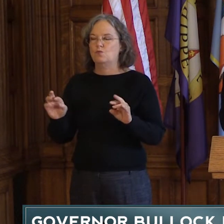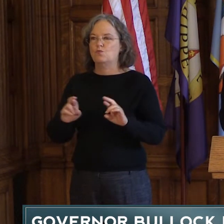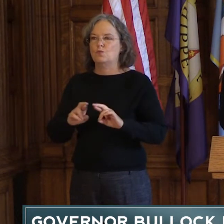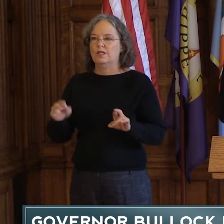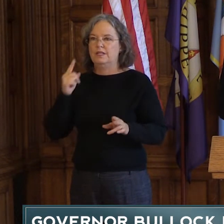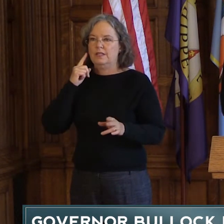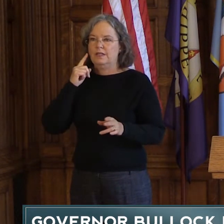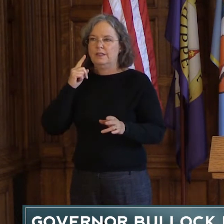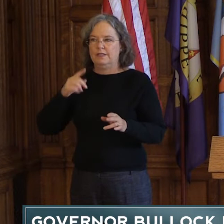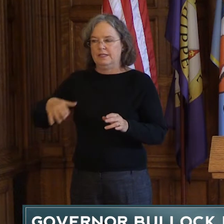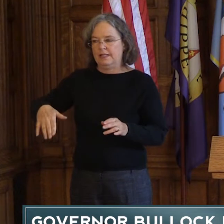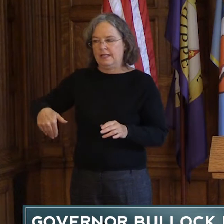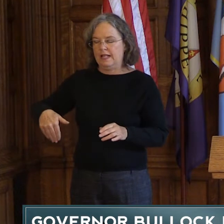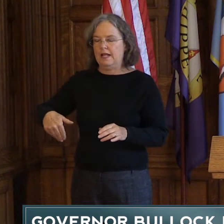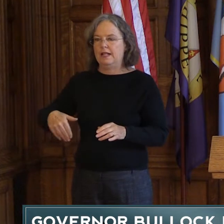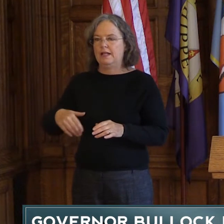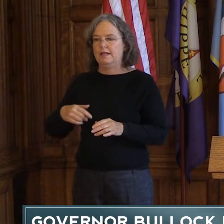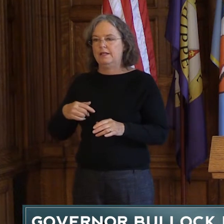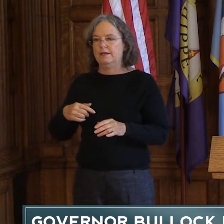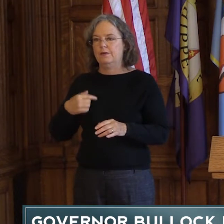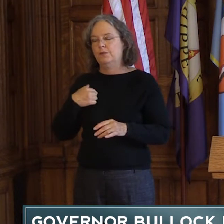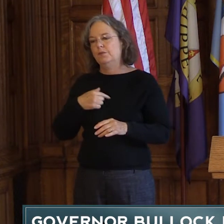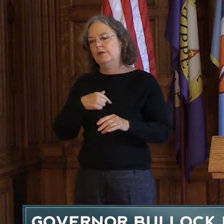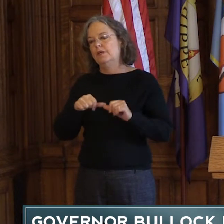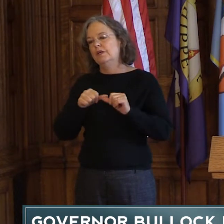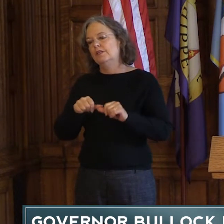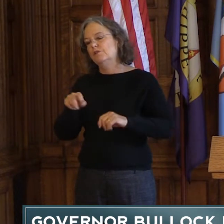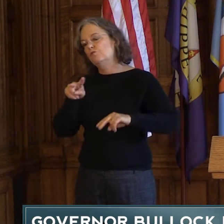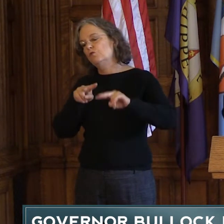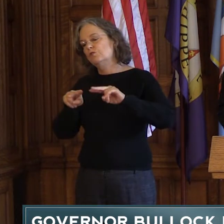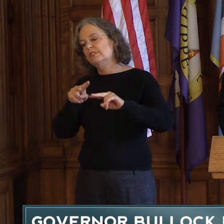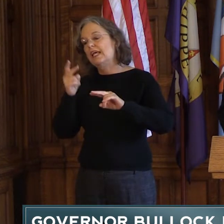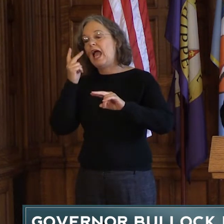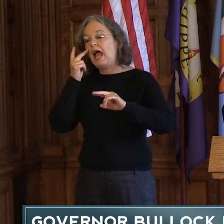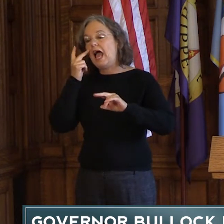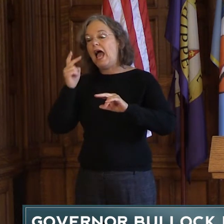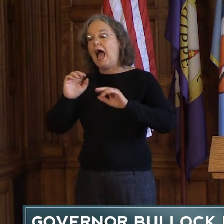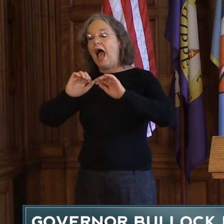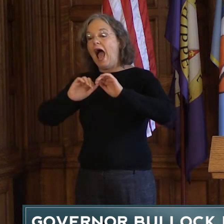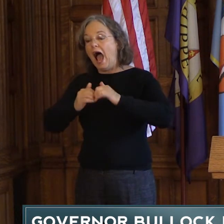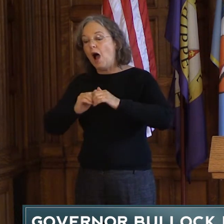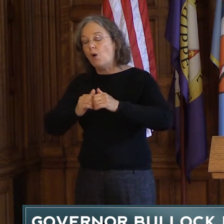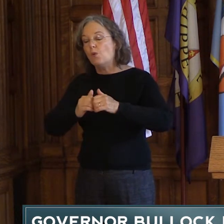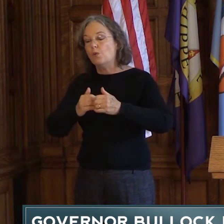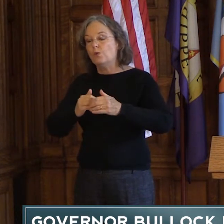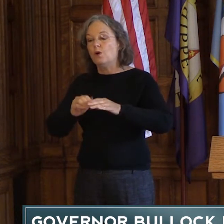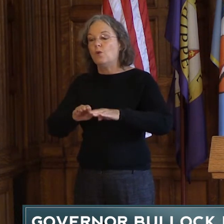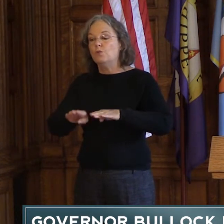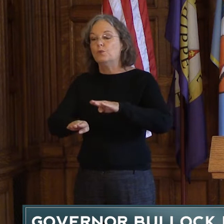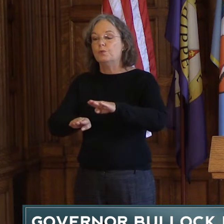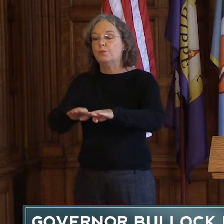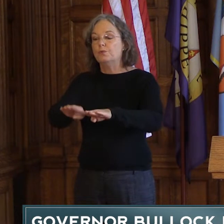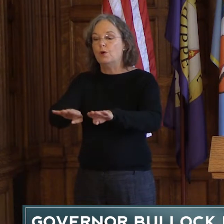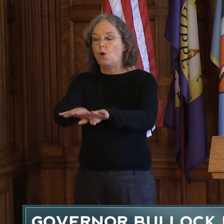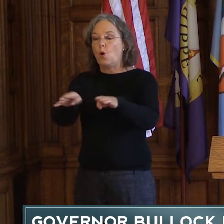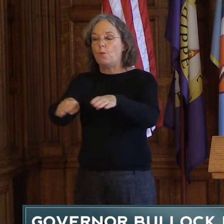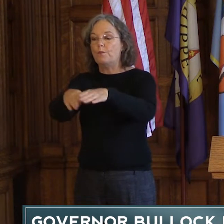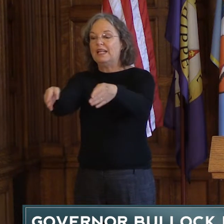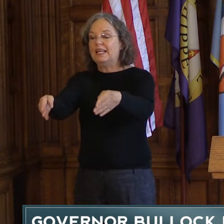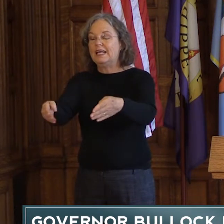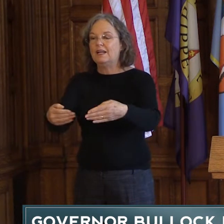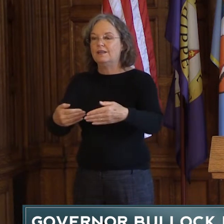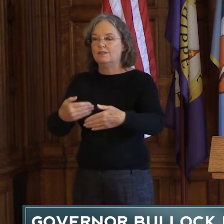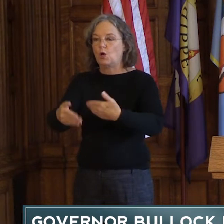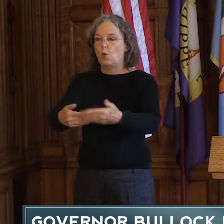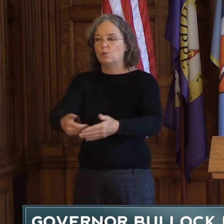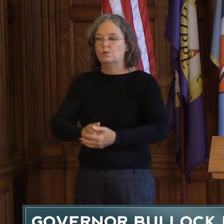way, and we're continuing to monitor how this phased reopening goes as we look to what the prospects of going to phase two would